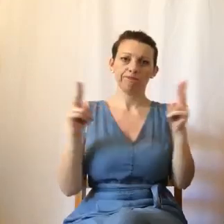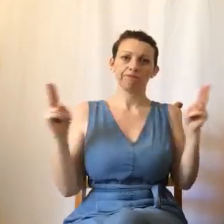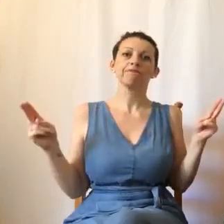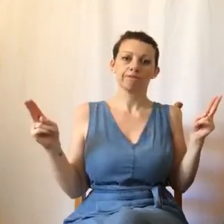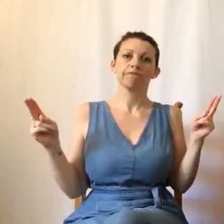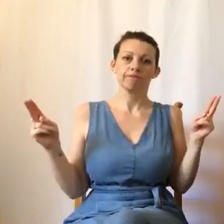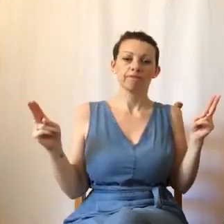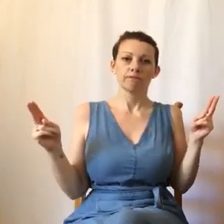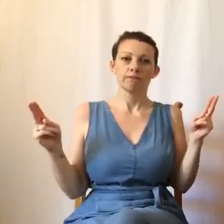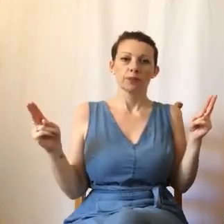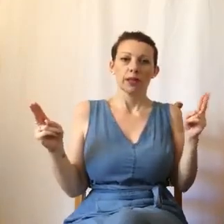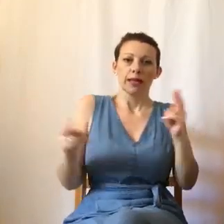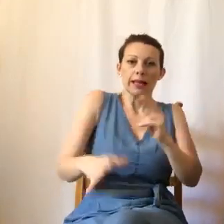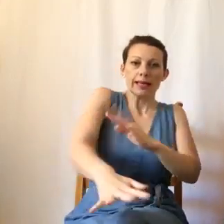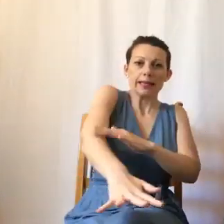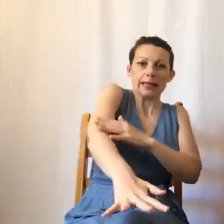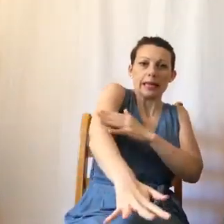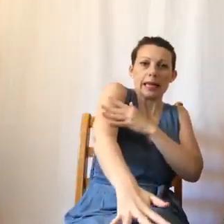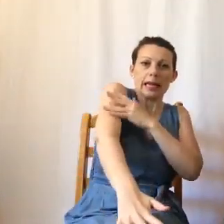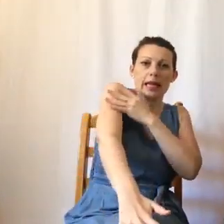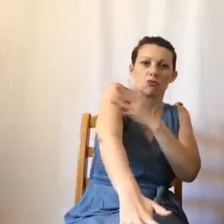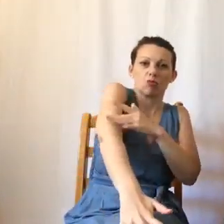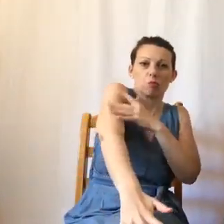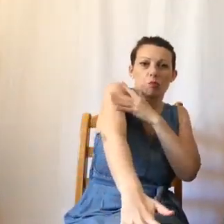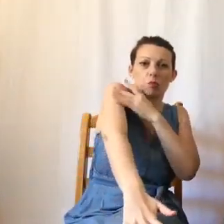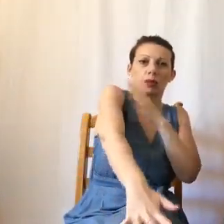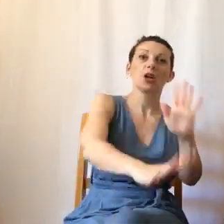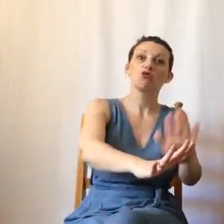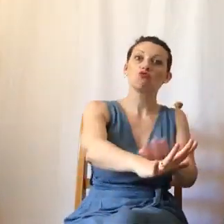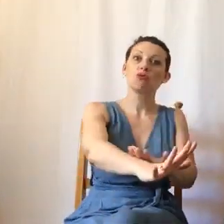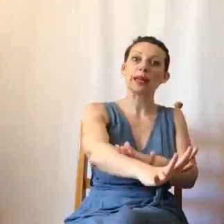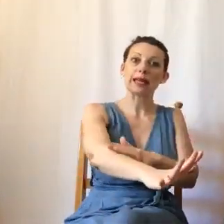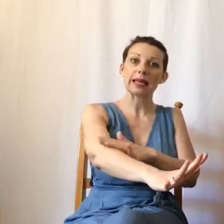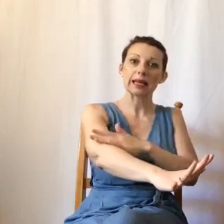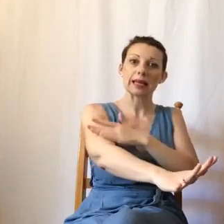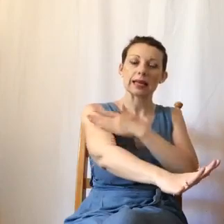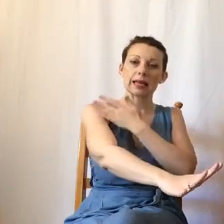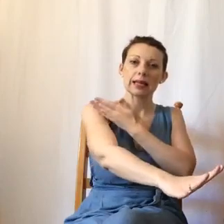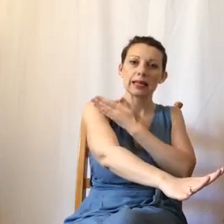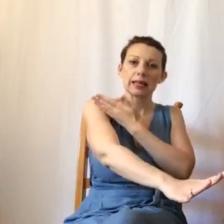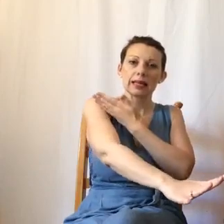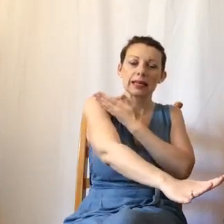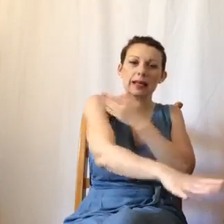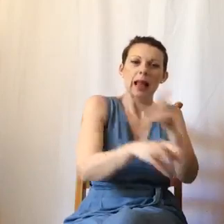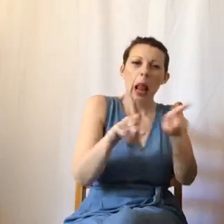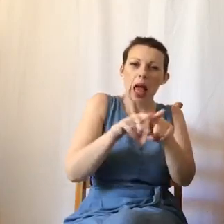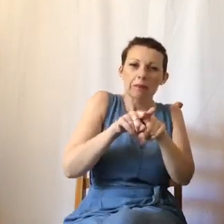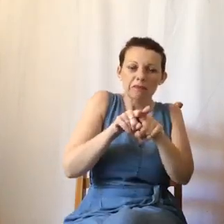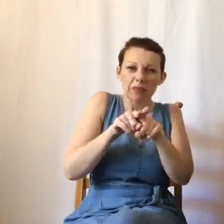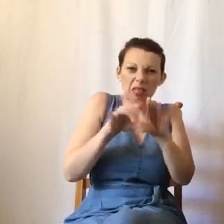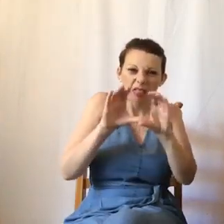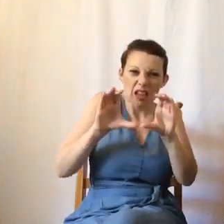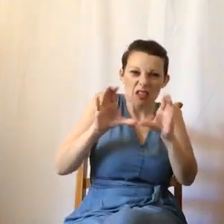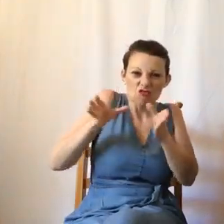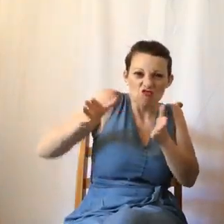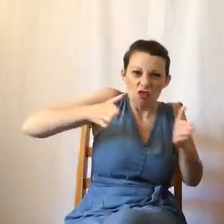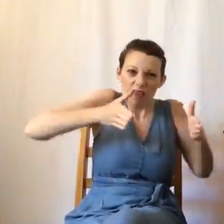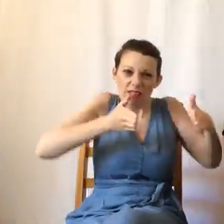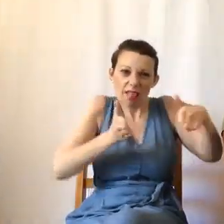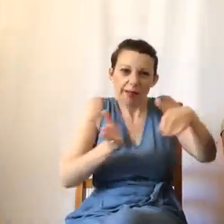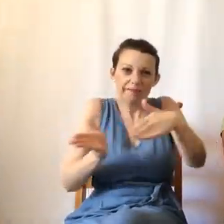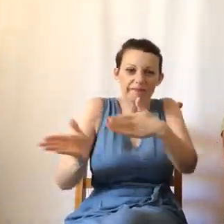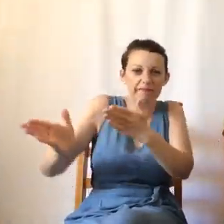Flaking skin, the brightest green, like a thick and swampy river, giant warts